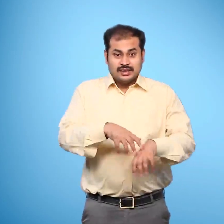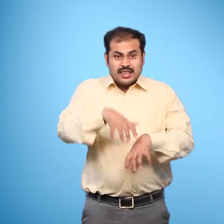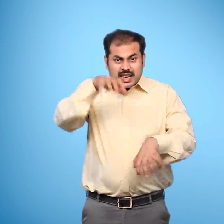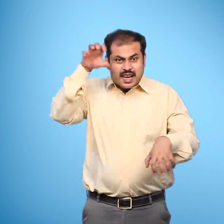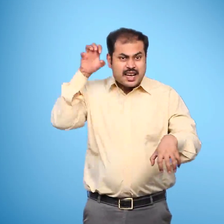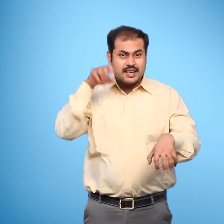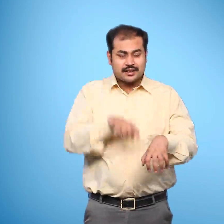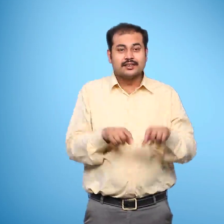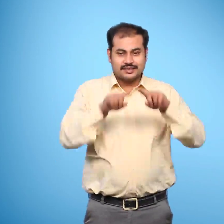Scorecard of tiger,